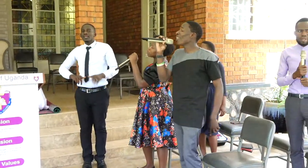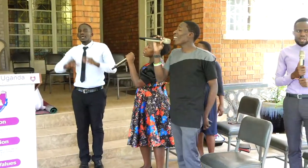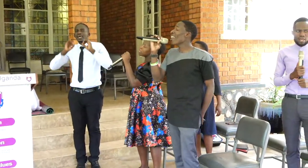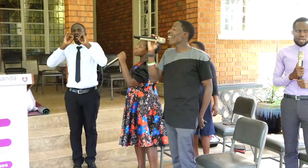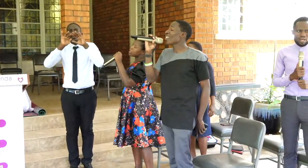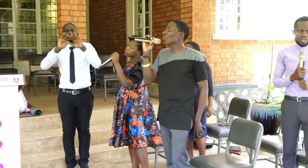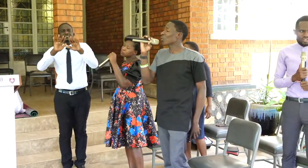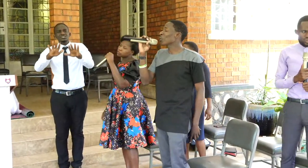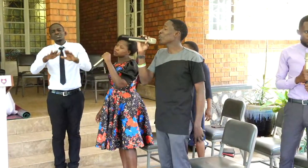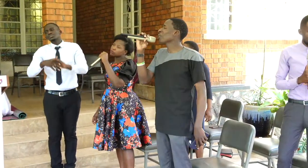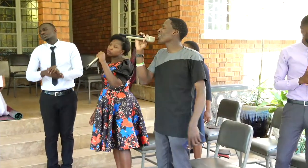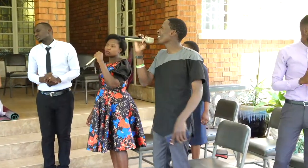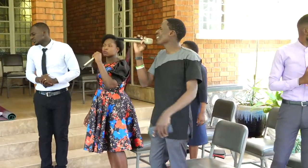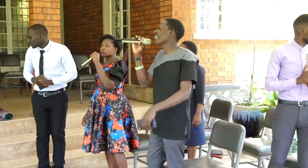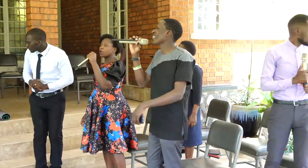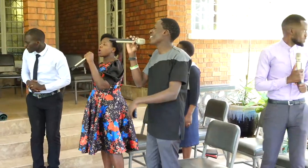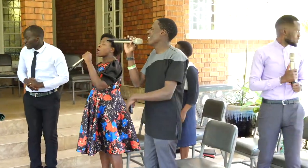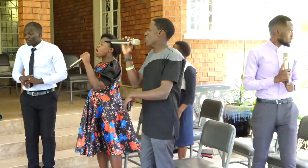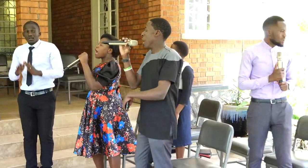Lord bless you